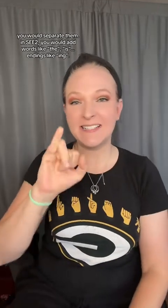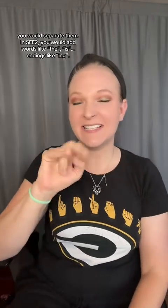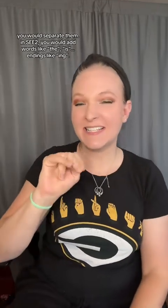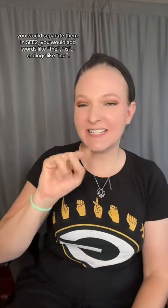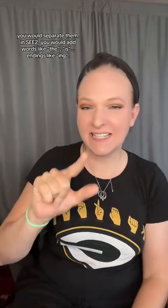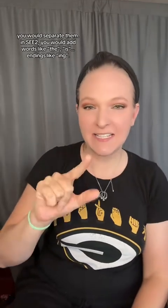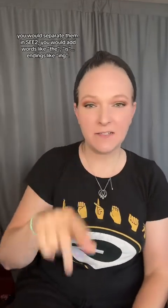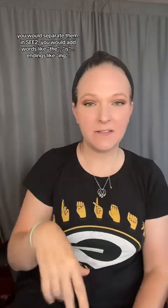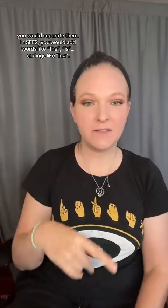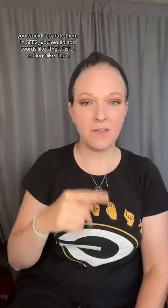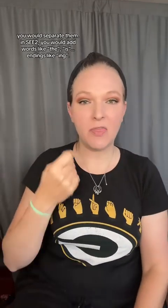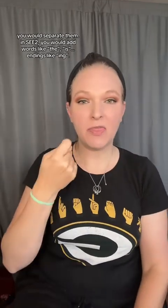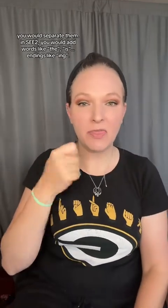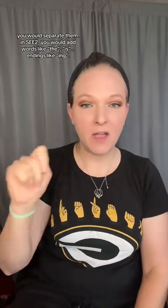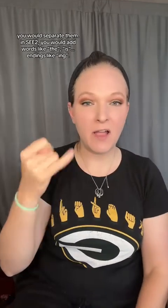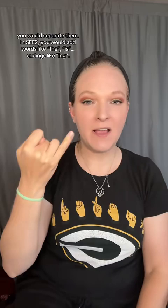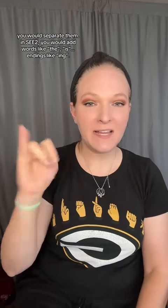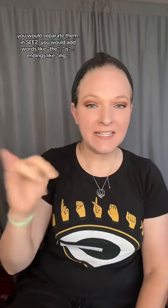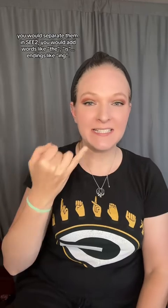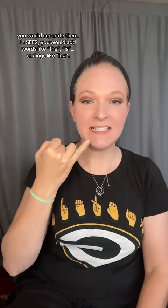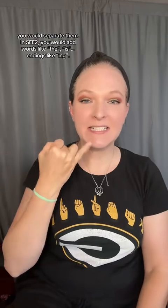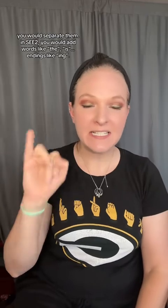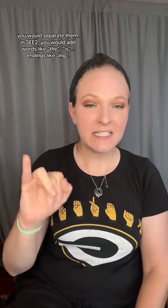the, is, endings like ing.